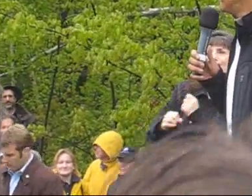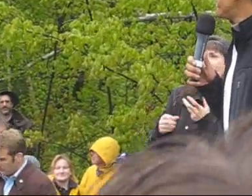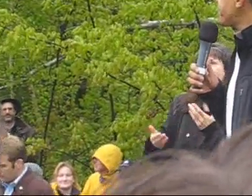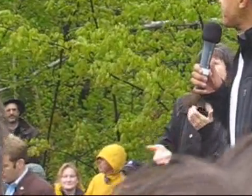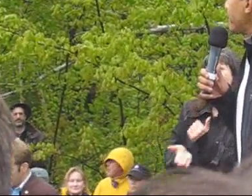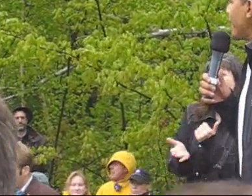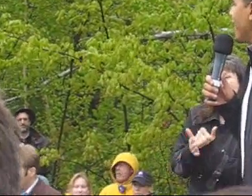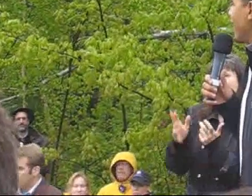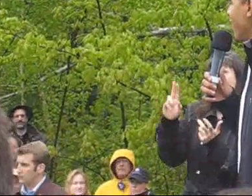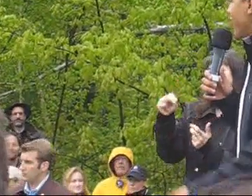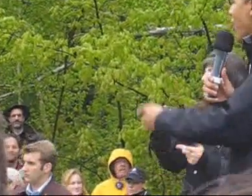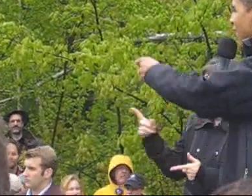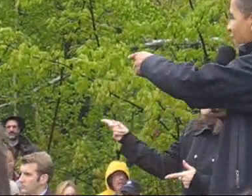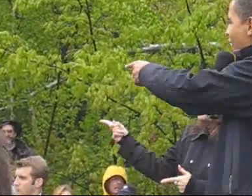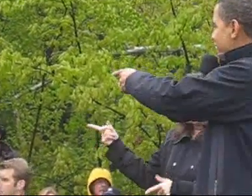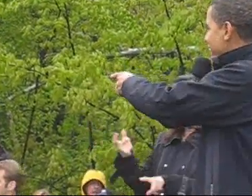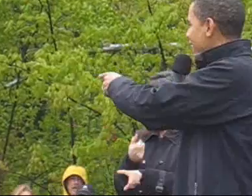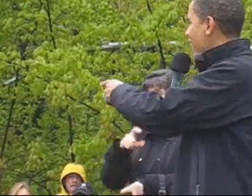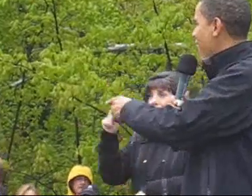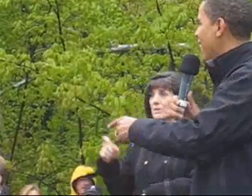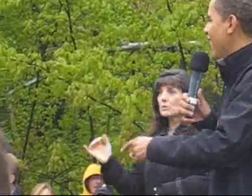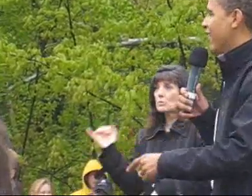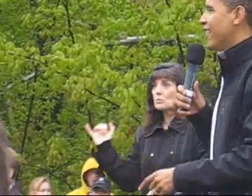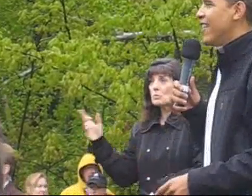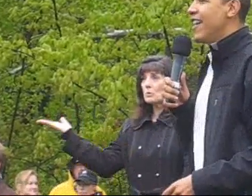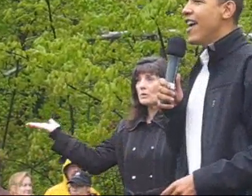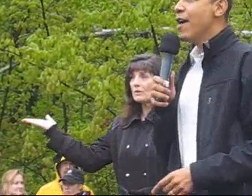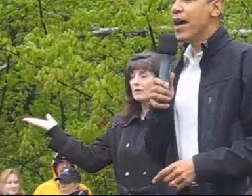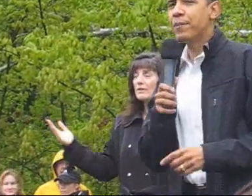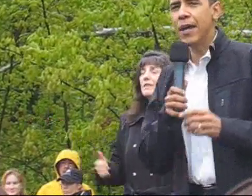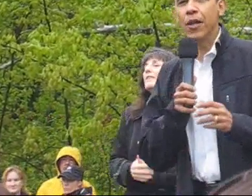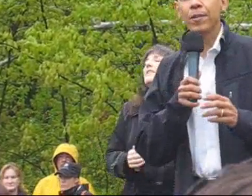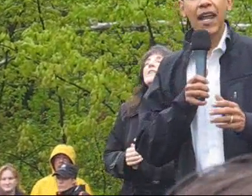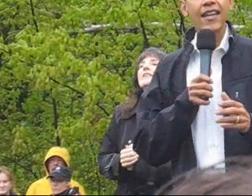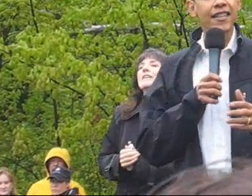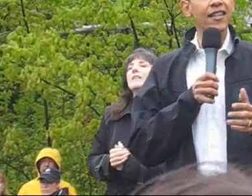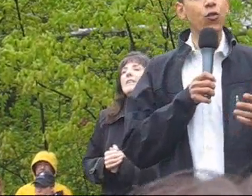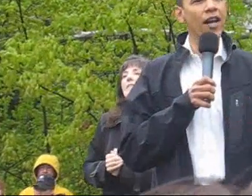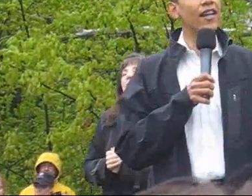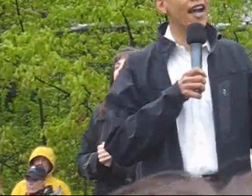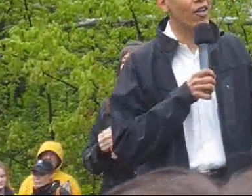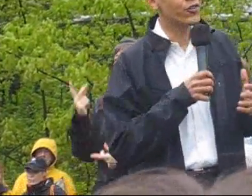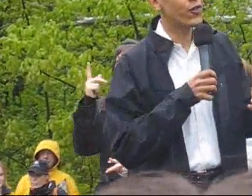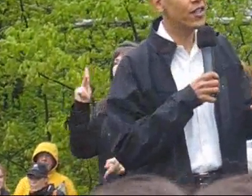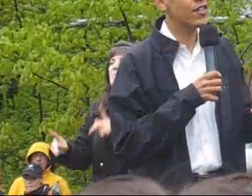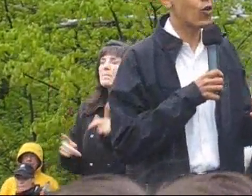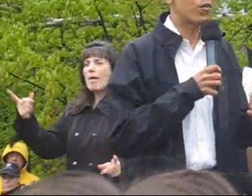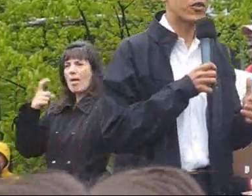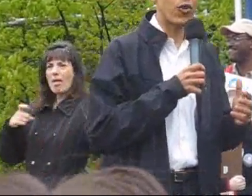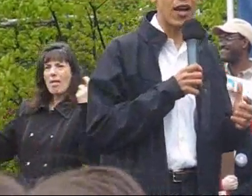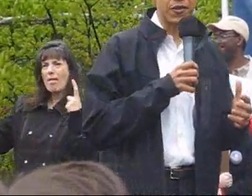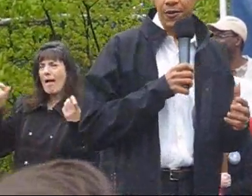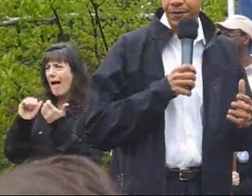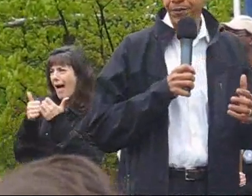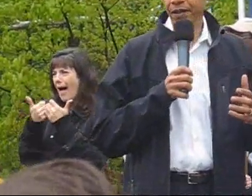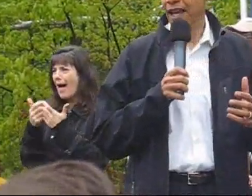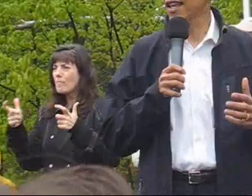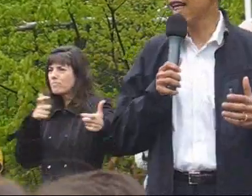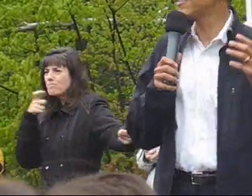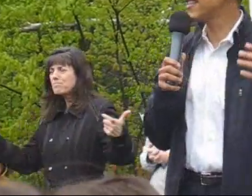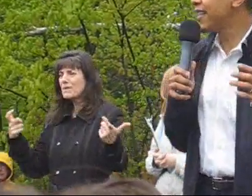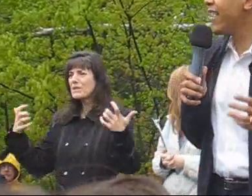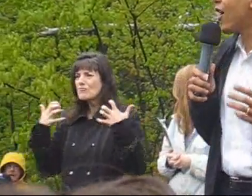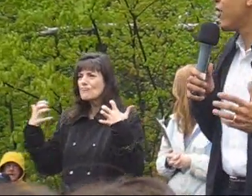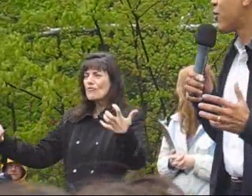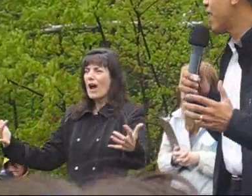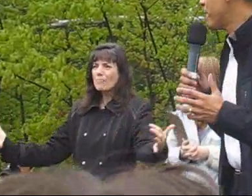And there you go, another Austin guy right here. And people have been asking us what accounts for these enormous crowds. And